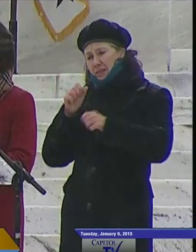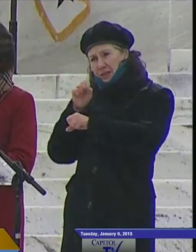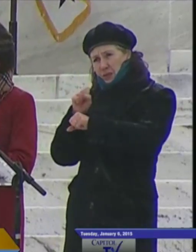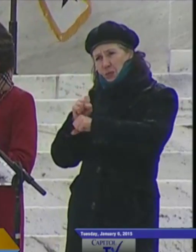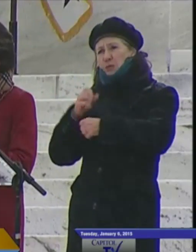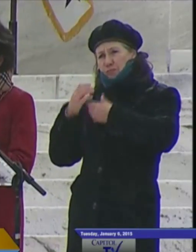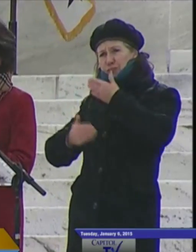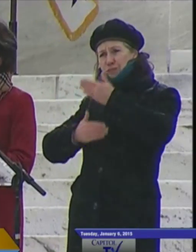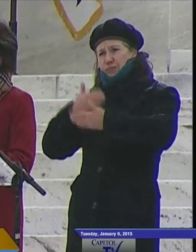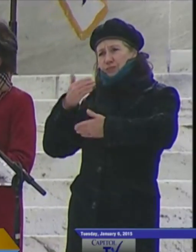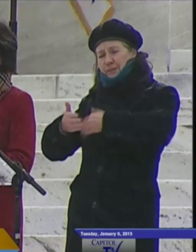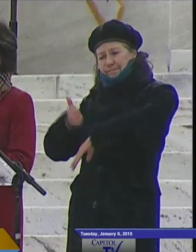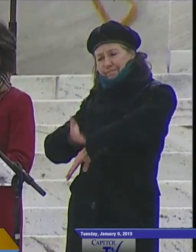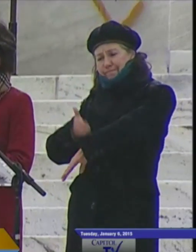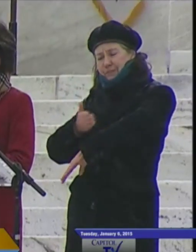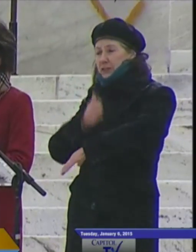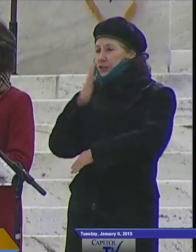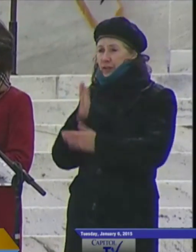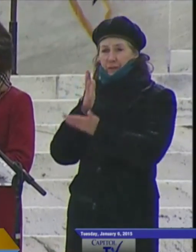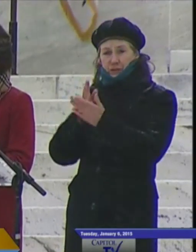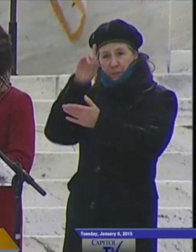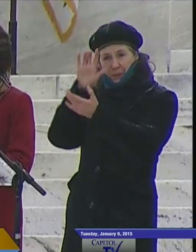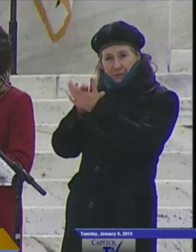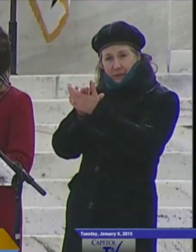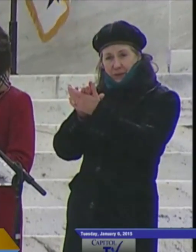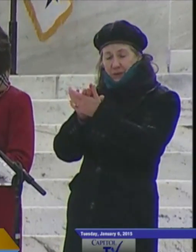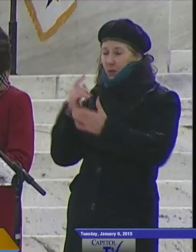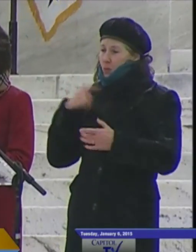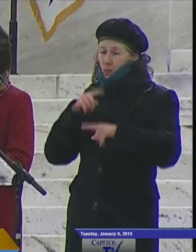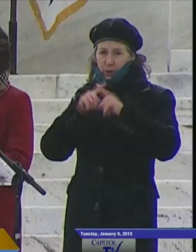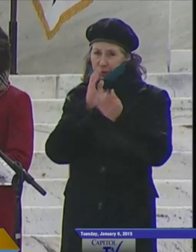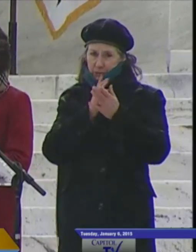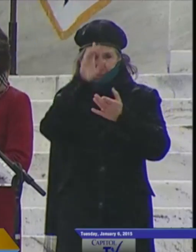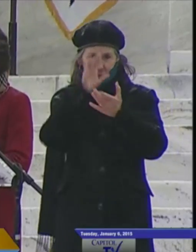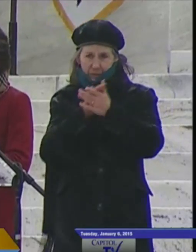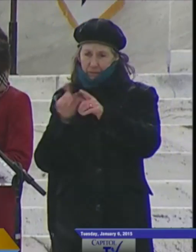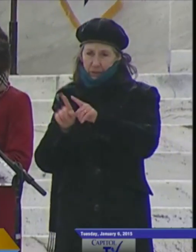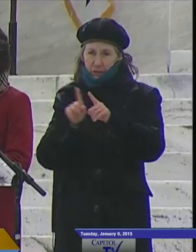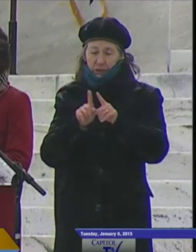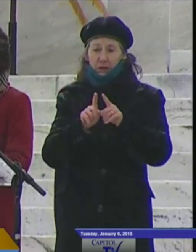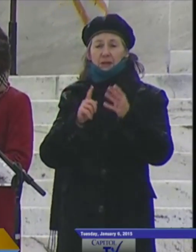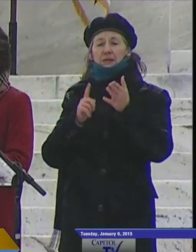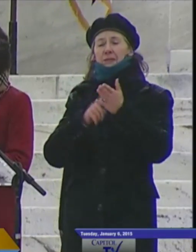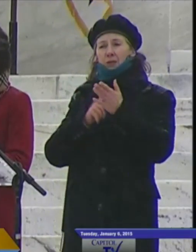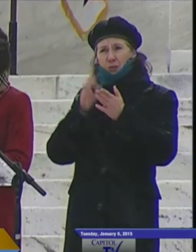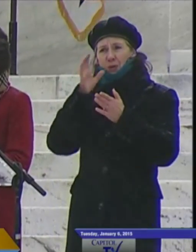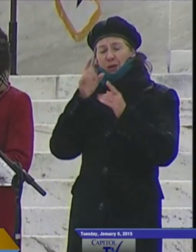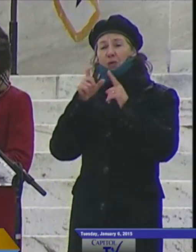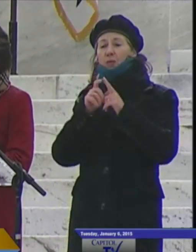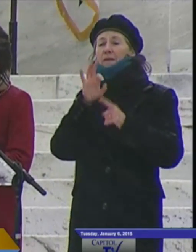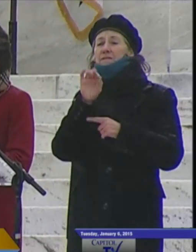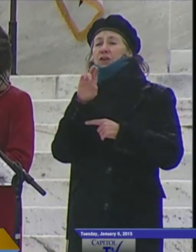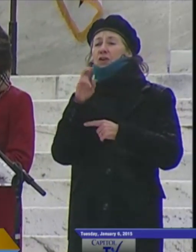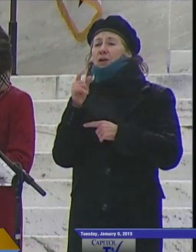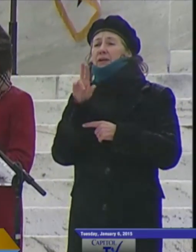progress. But she never loses faith, and neither can we. At a time when all you have to do is hear the word Ferguson,